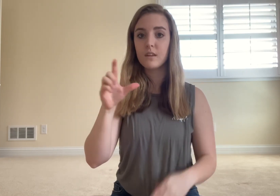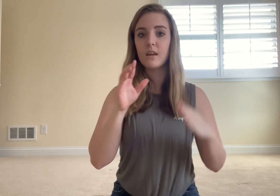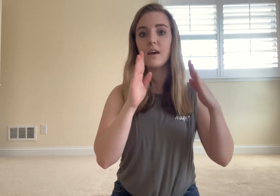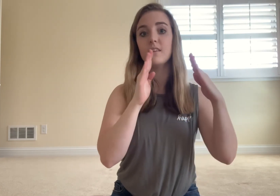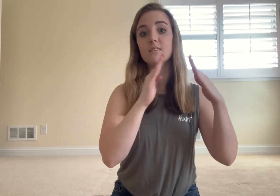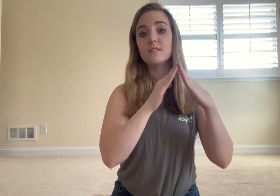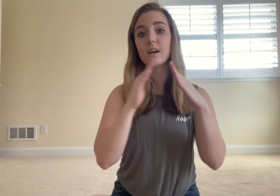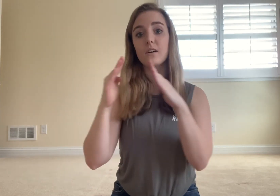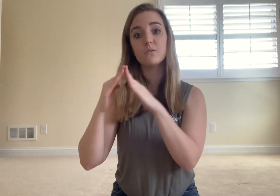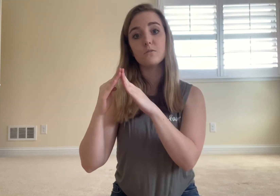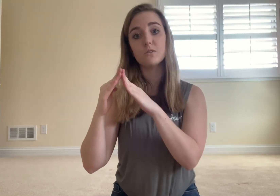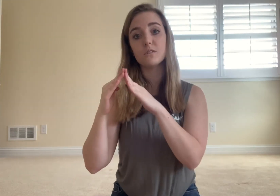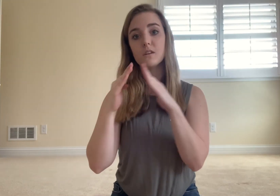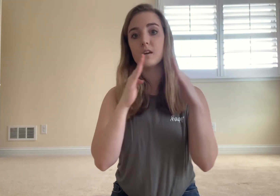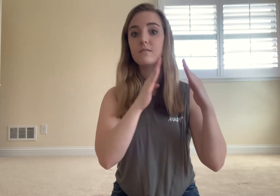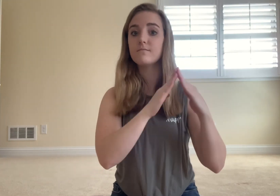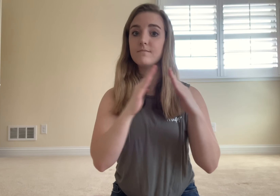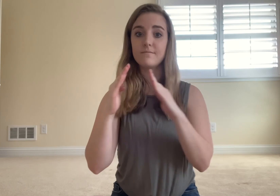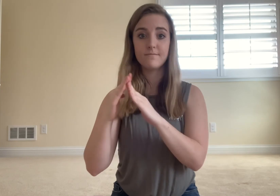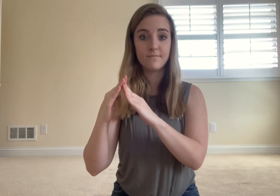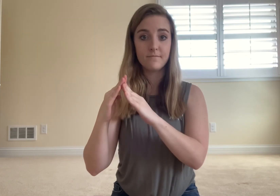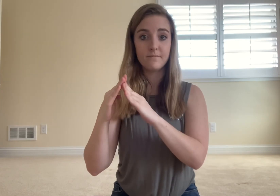and then town or city.